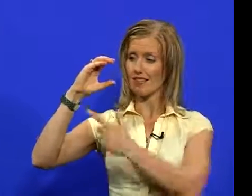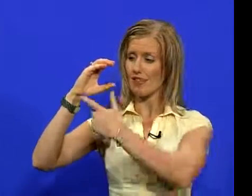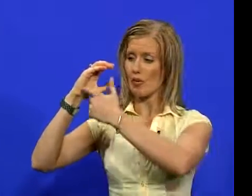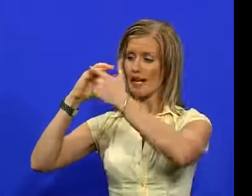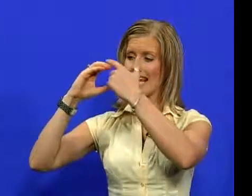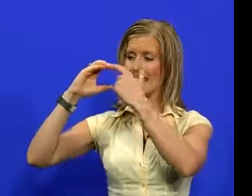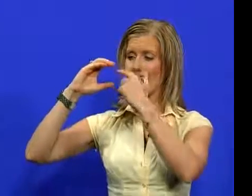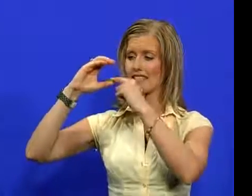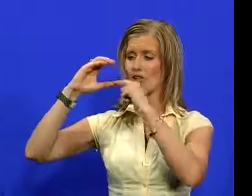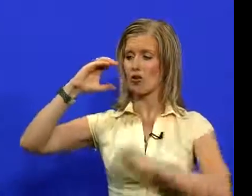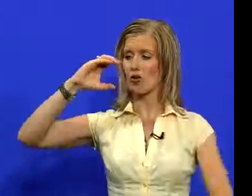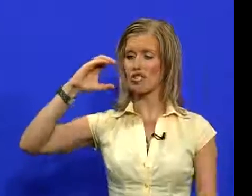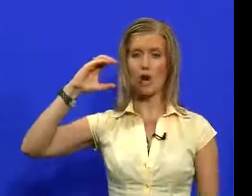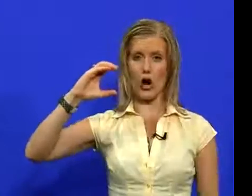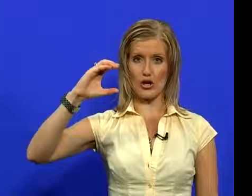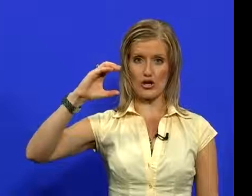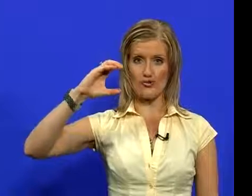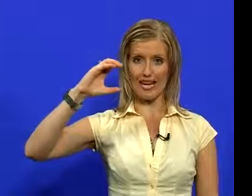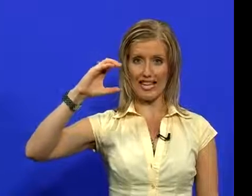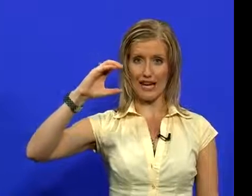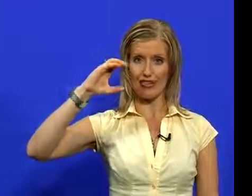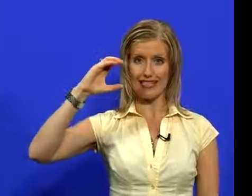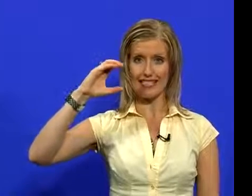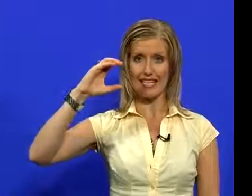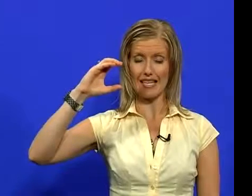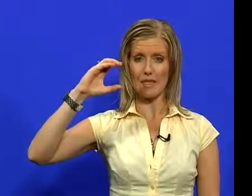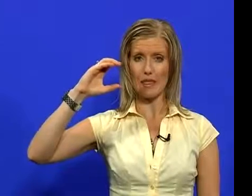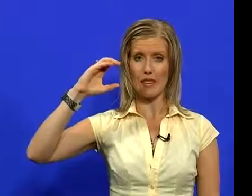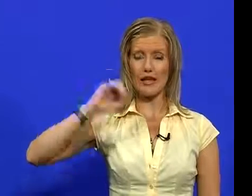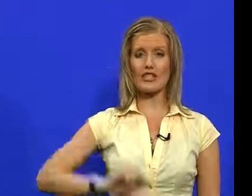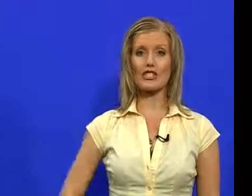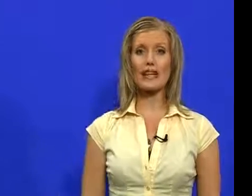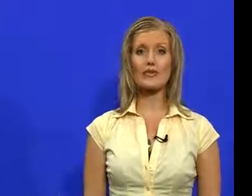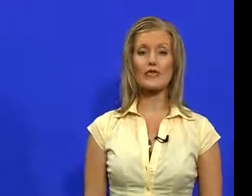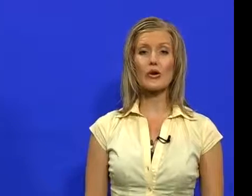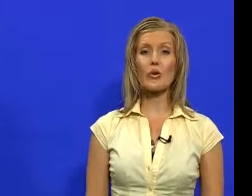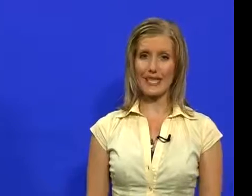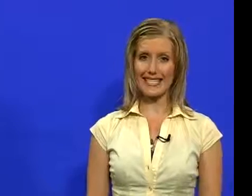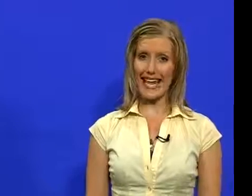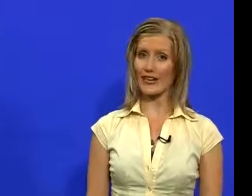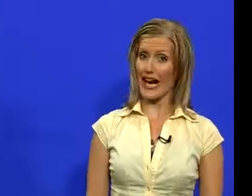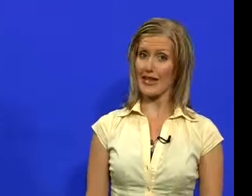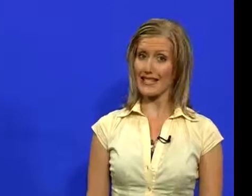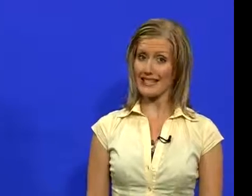You want to get that nice crisp arch right in there. C. So let's review once again our